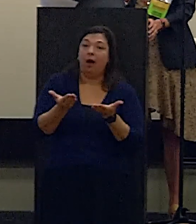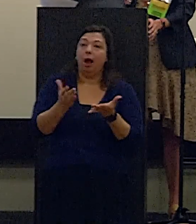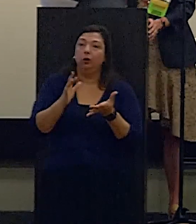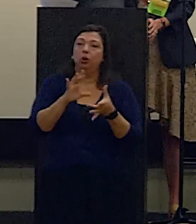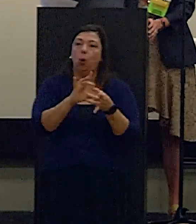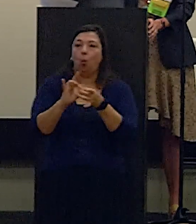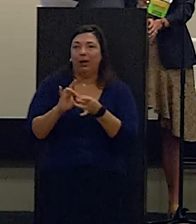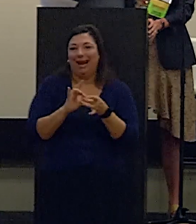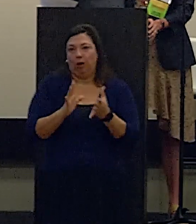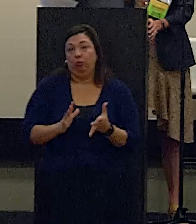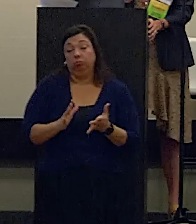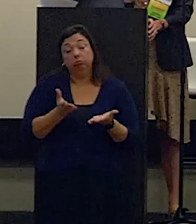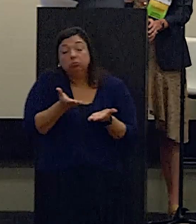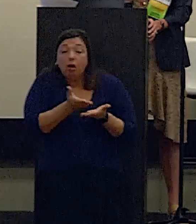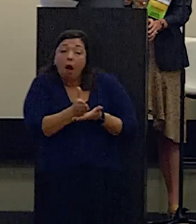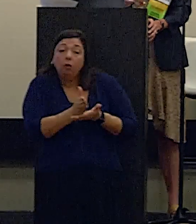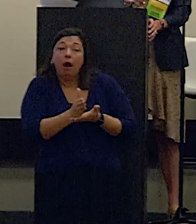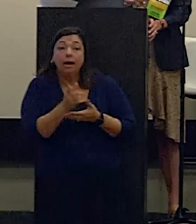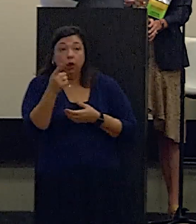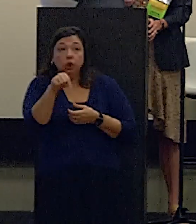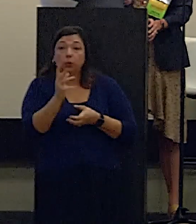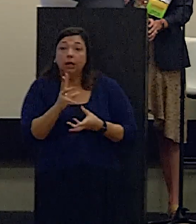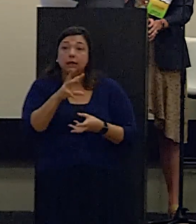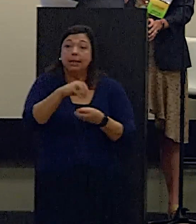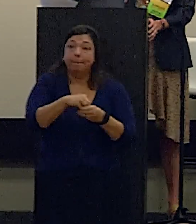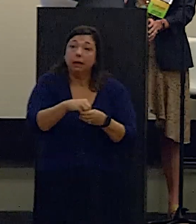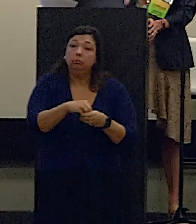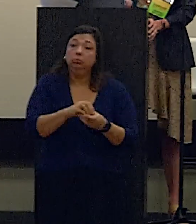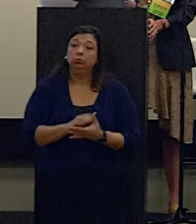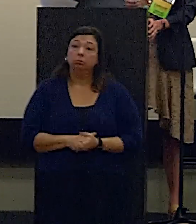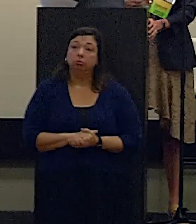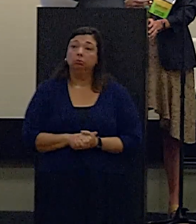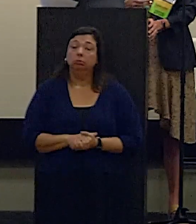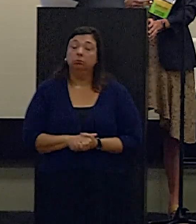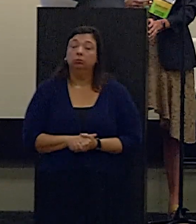coordinator. All right, you guys can step in and do that.